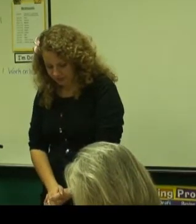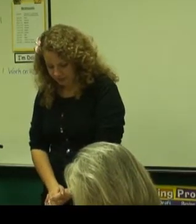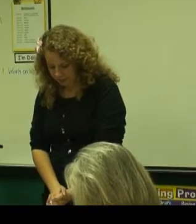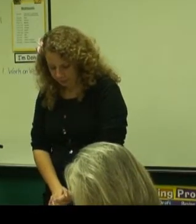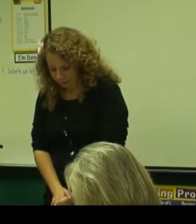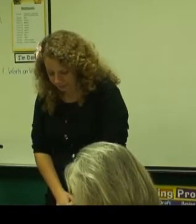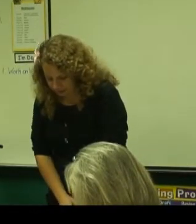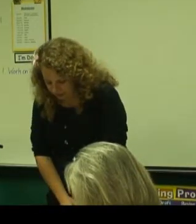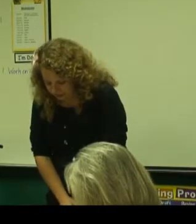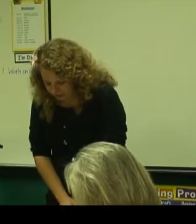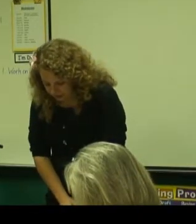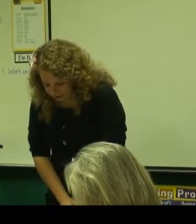Okay.